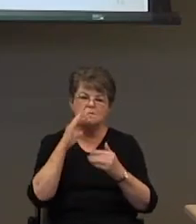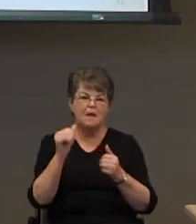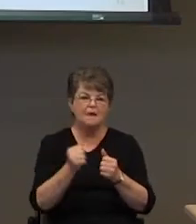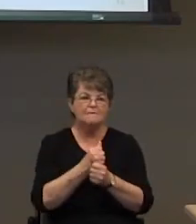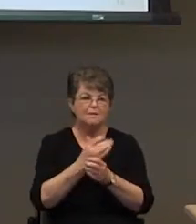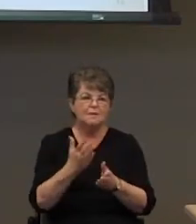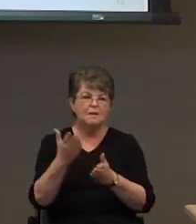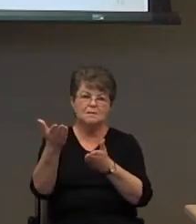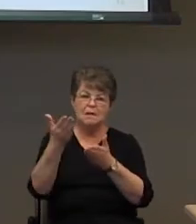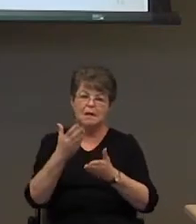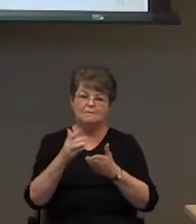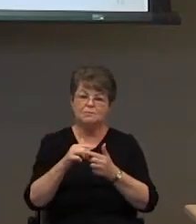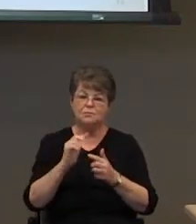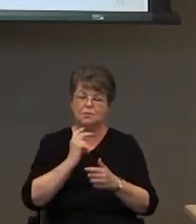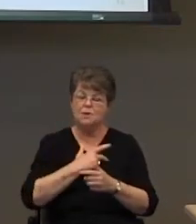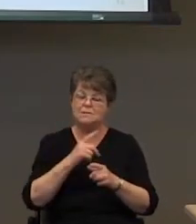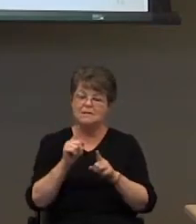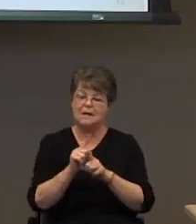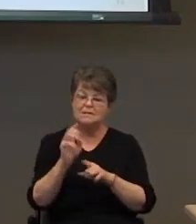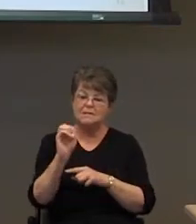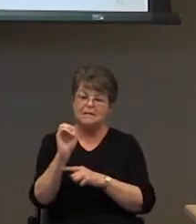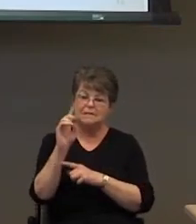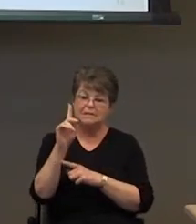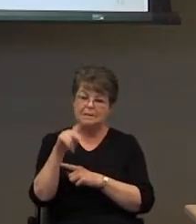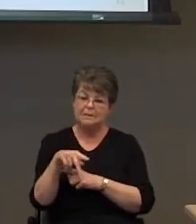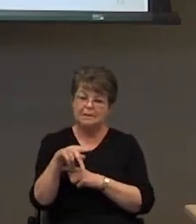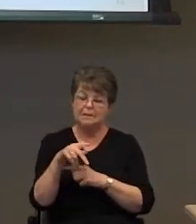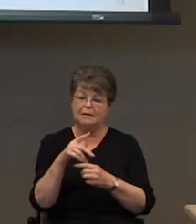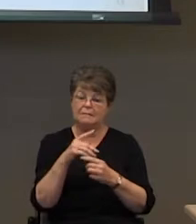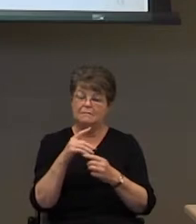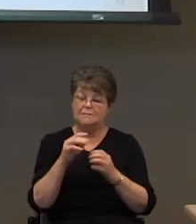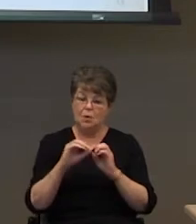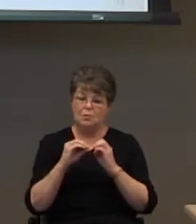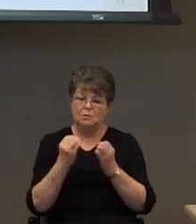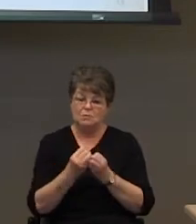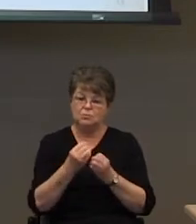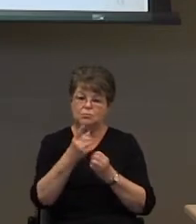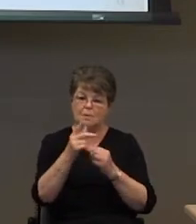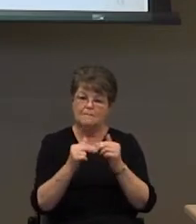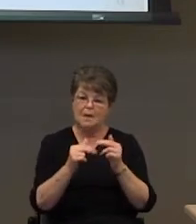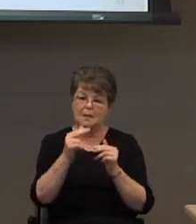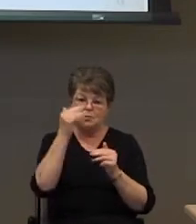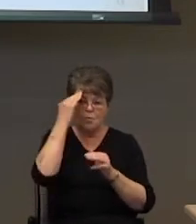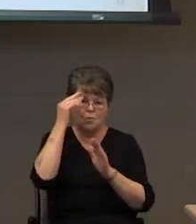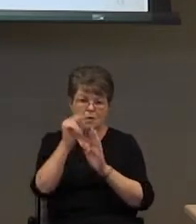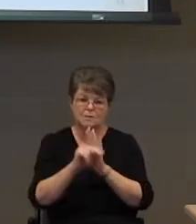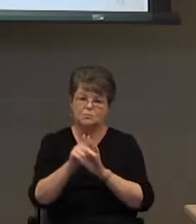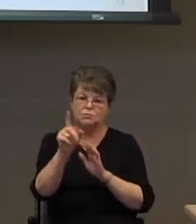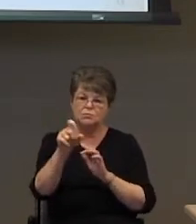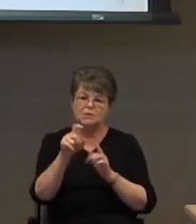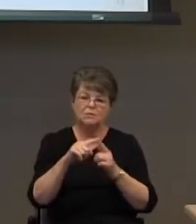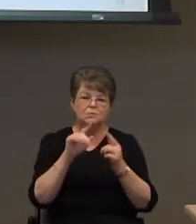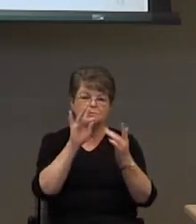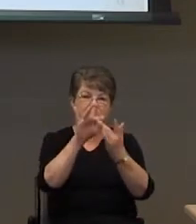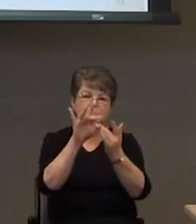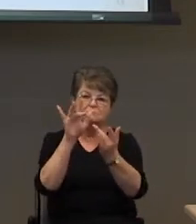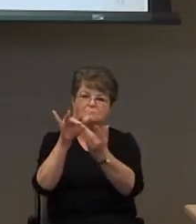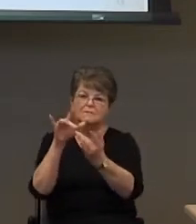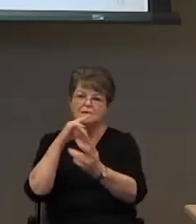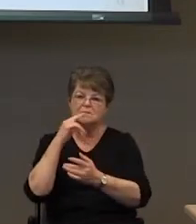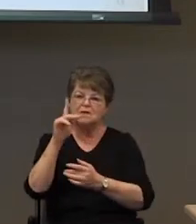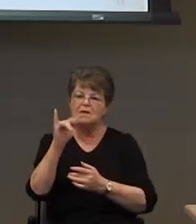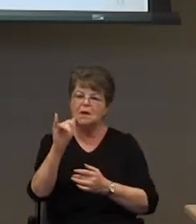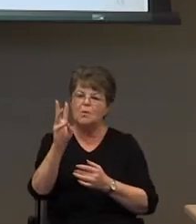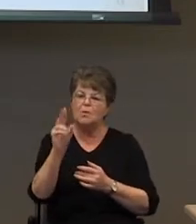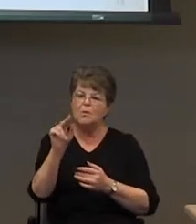to be delivered to us. And so as an economic development organization that's trying to build awareness in your community, you should be reaching out and saying, hey,